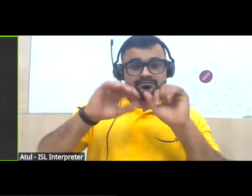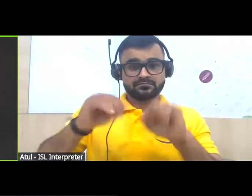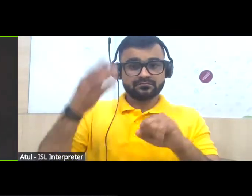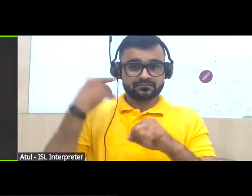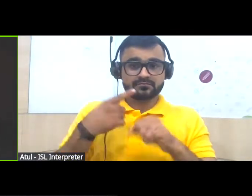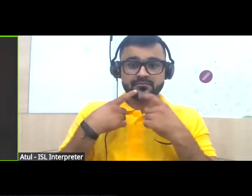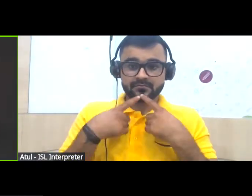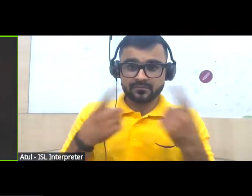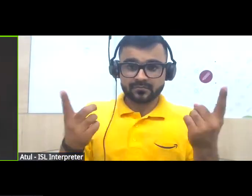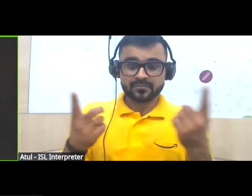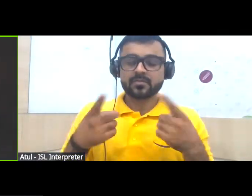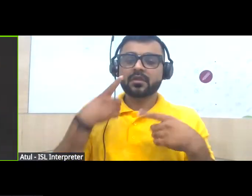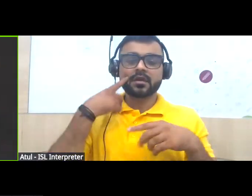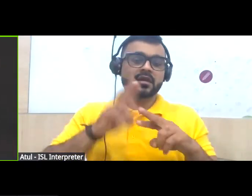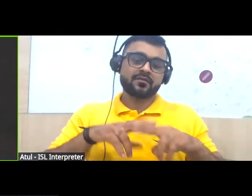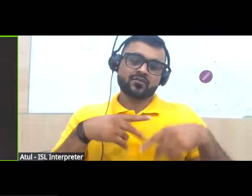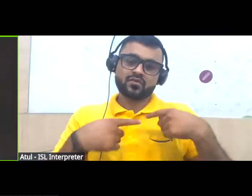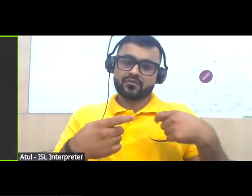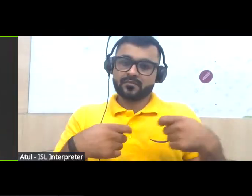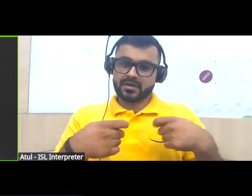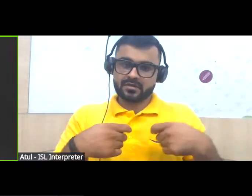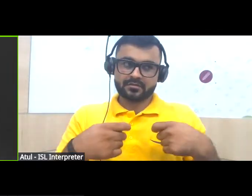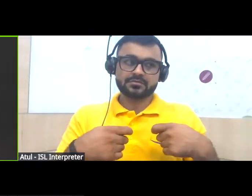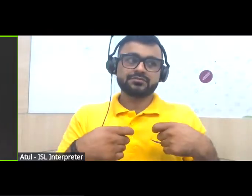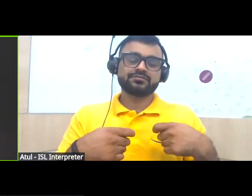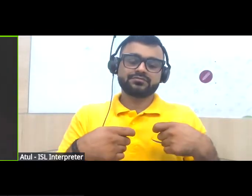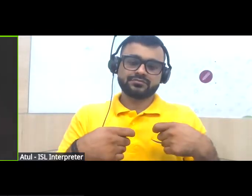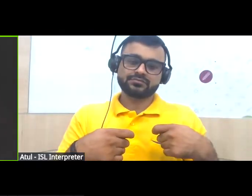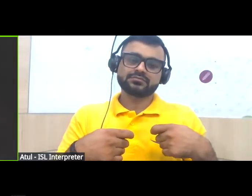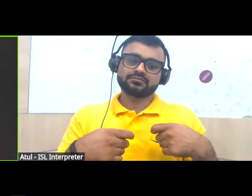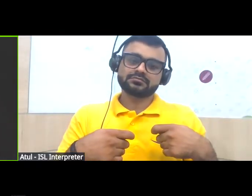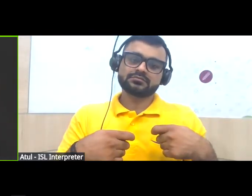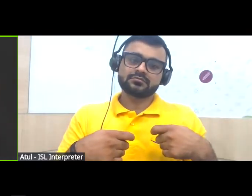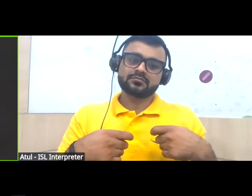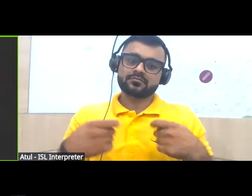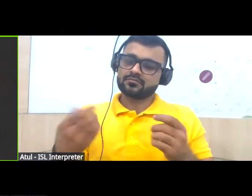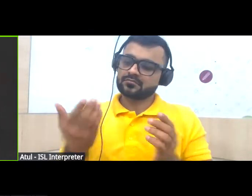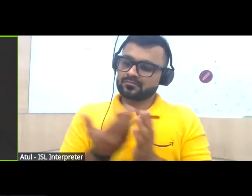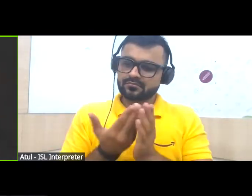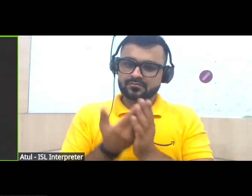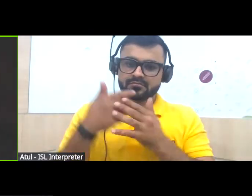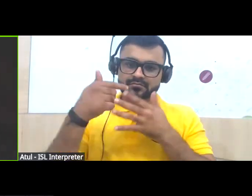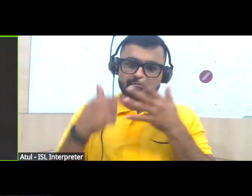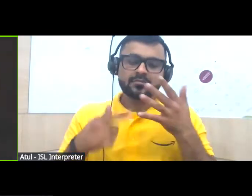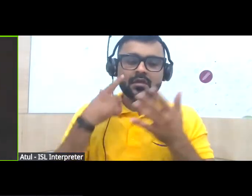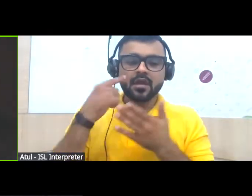said, if you're running a business, you can actually bring up things that are the